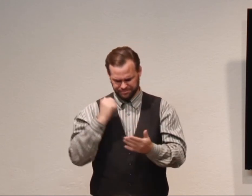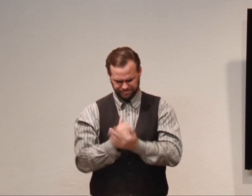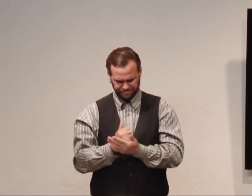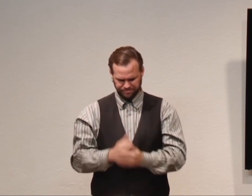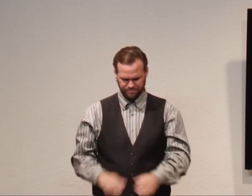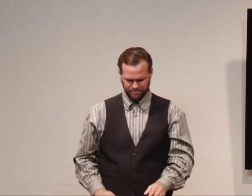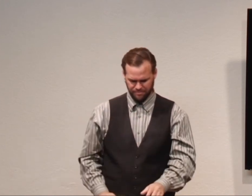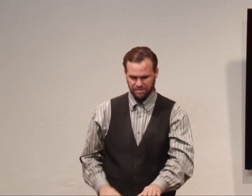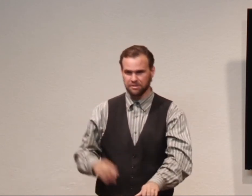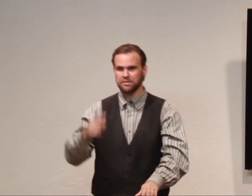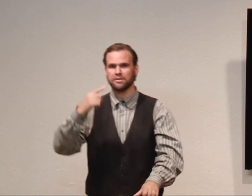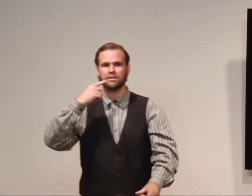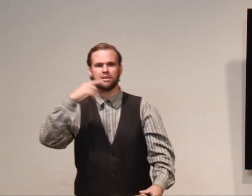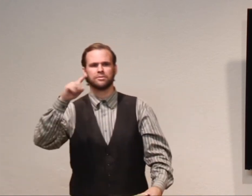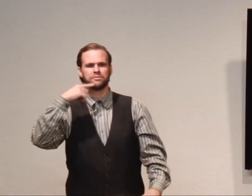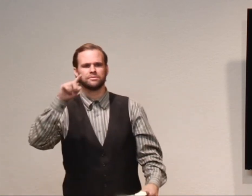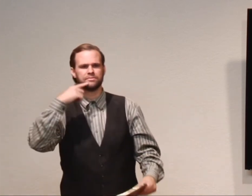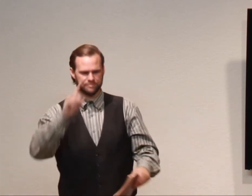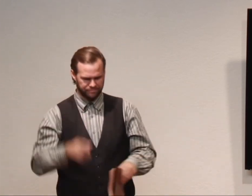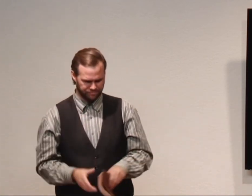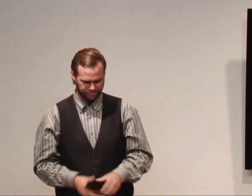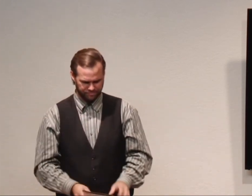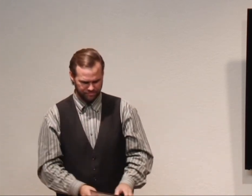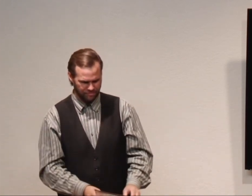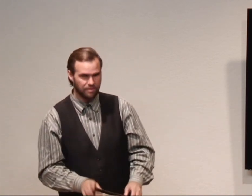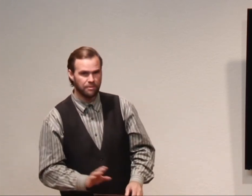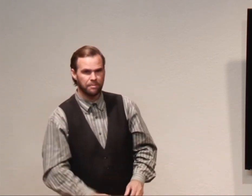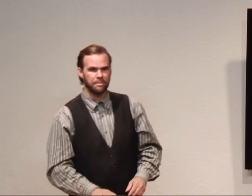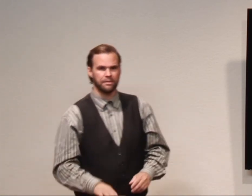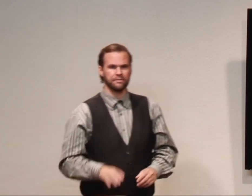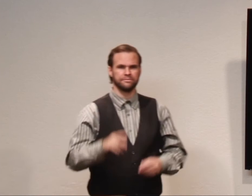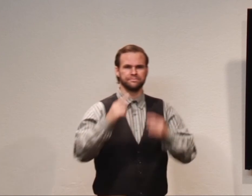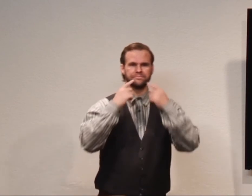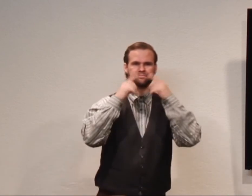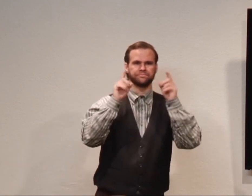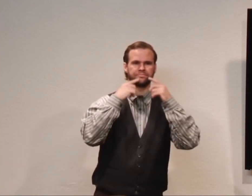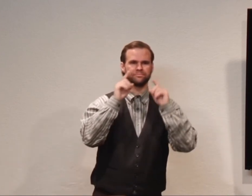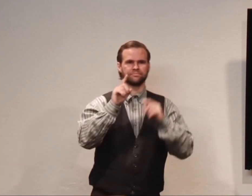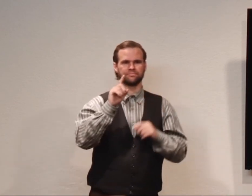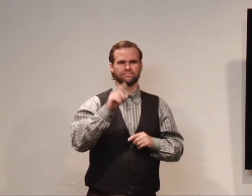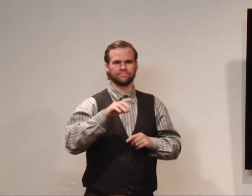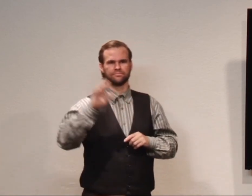Jesus. Amen. So we do have some announcements now.